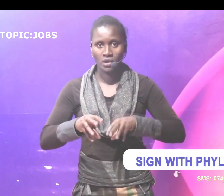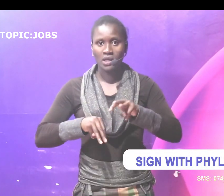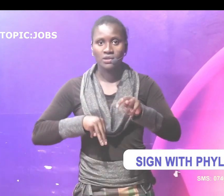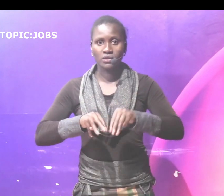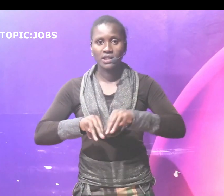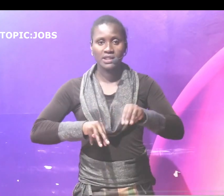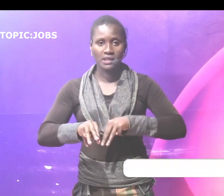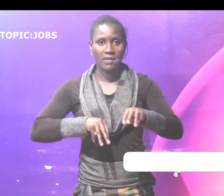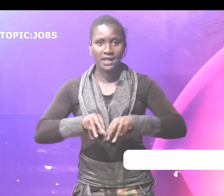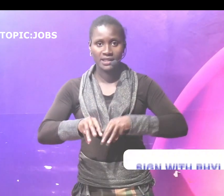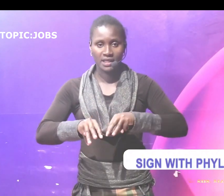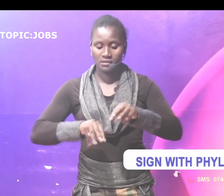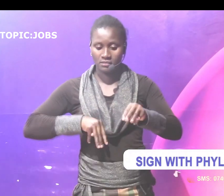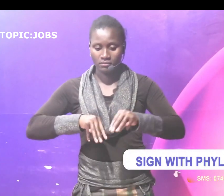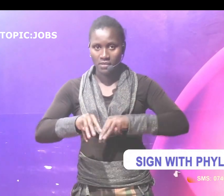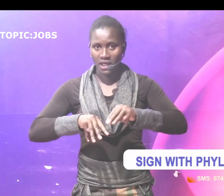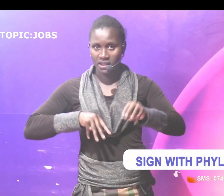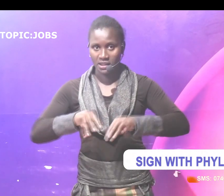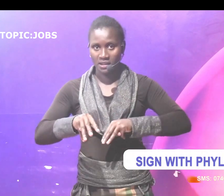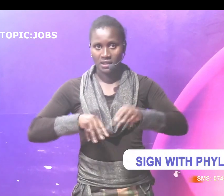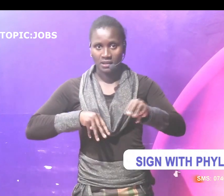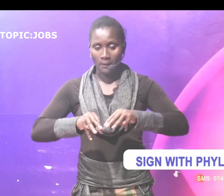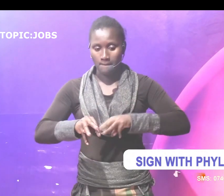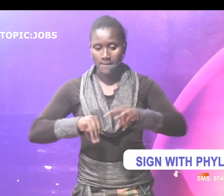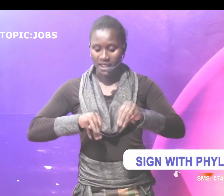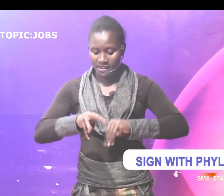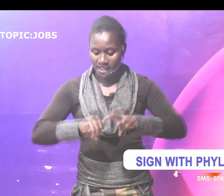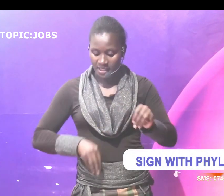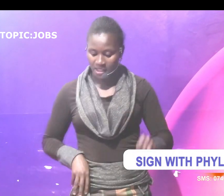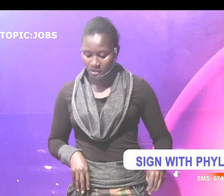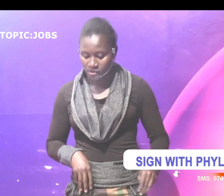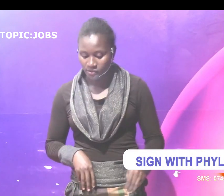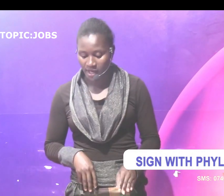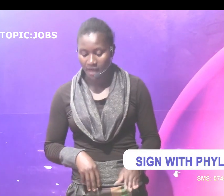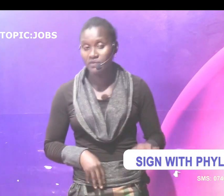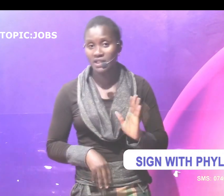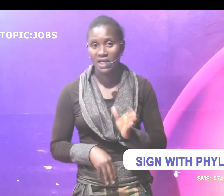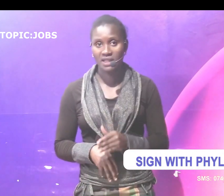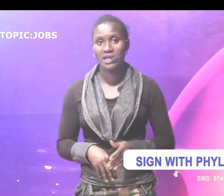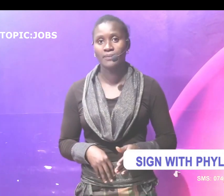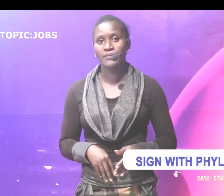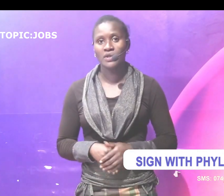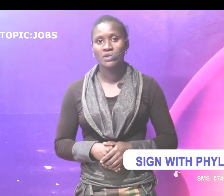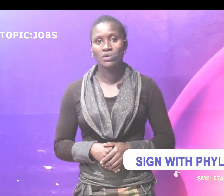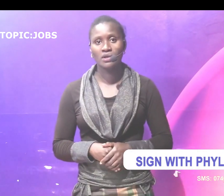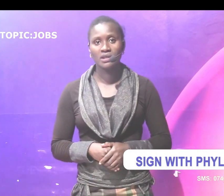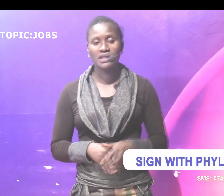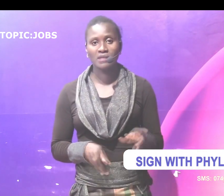So this is the manager. Manager. Manager. And then also we have the director. So the same as the